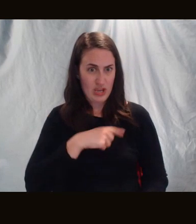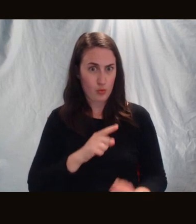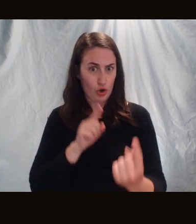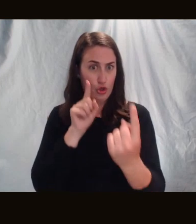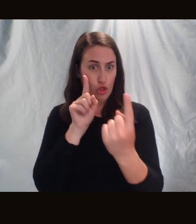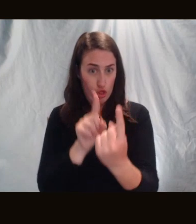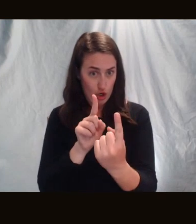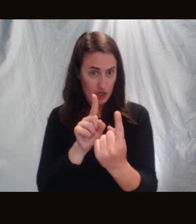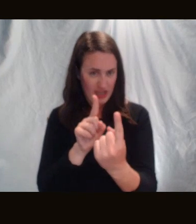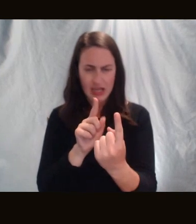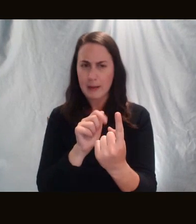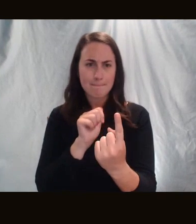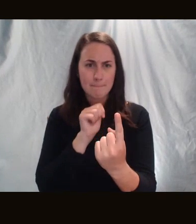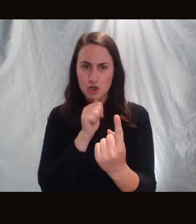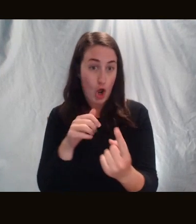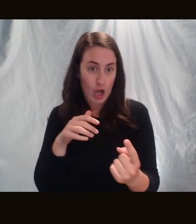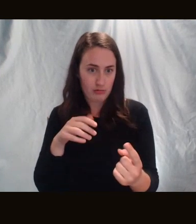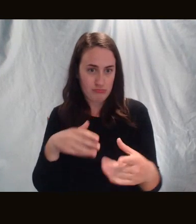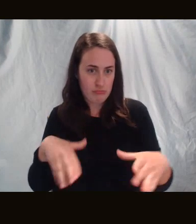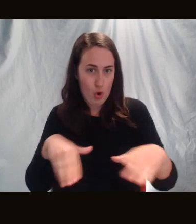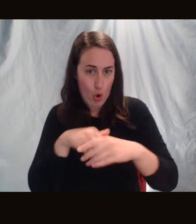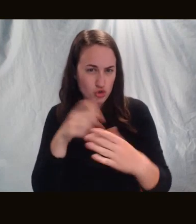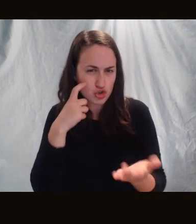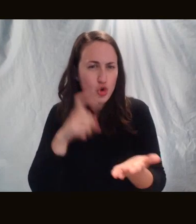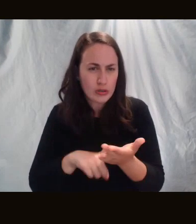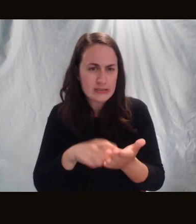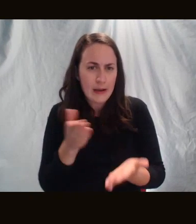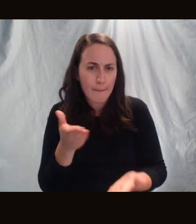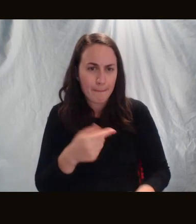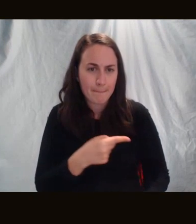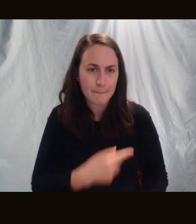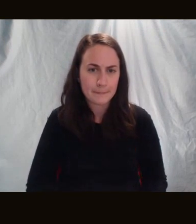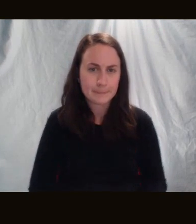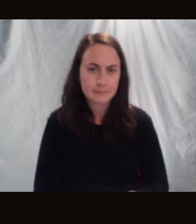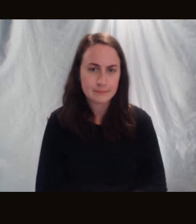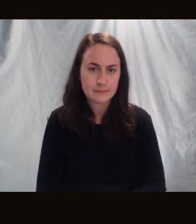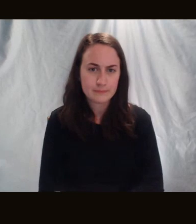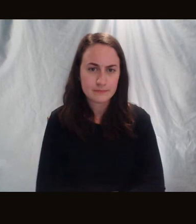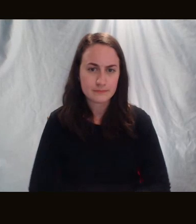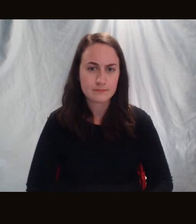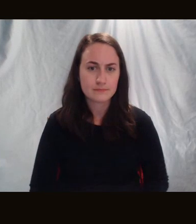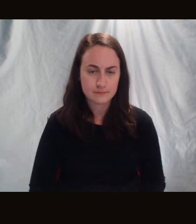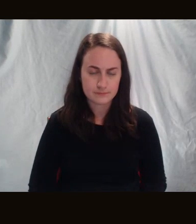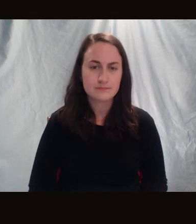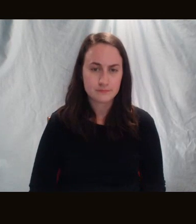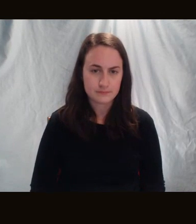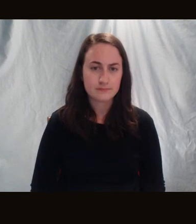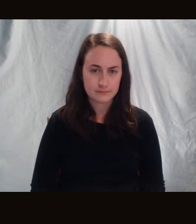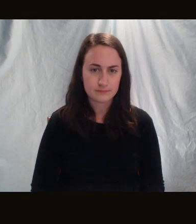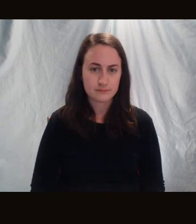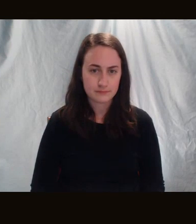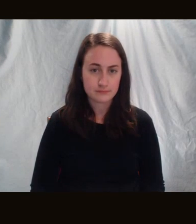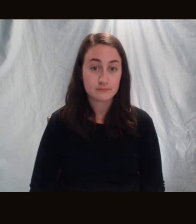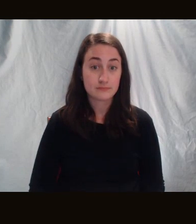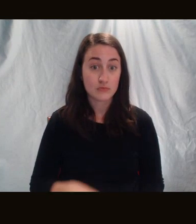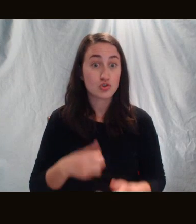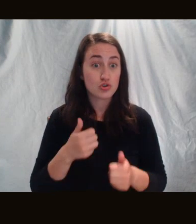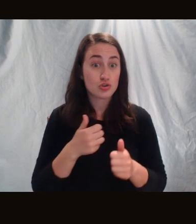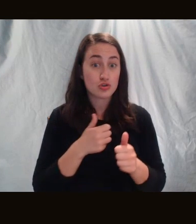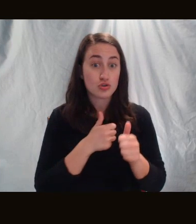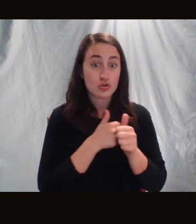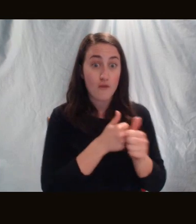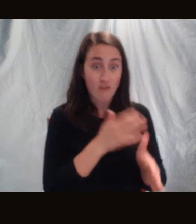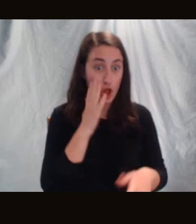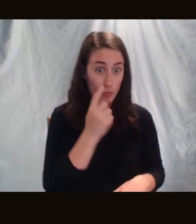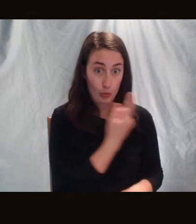hands, notice how we have the basic, this call and response effect, where followers are going to do per